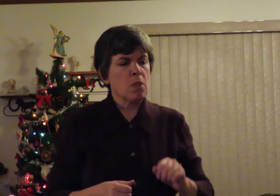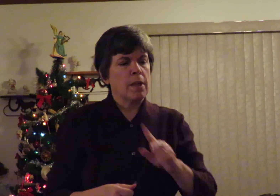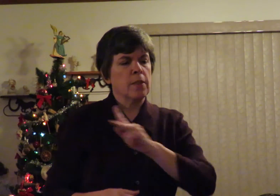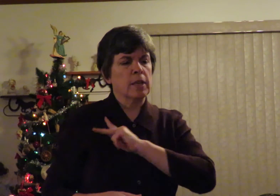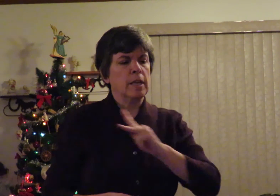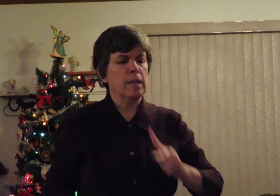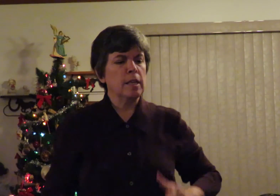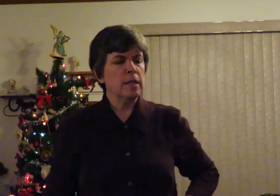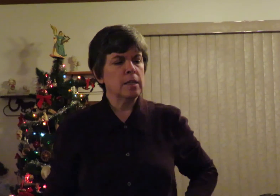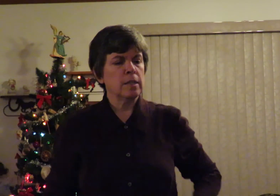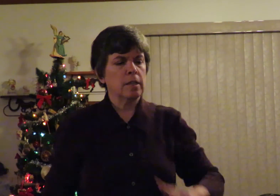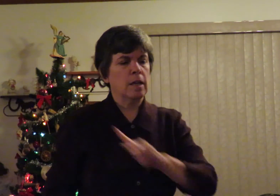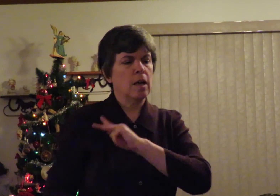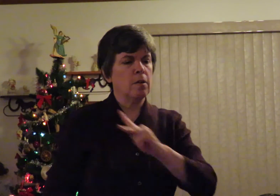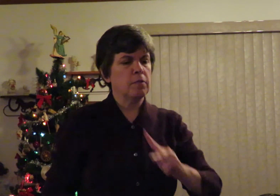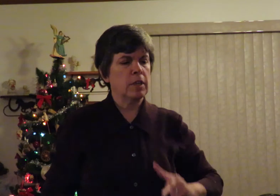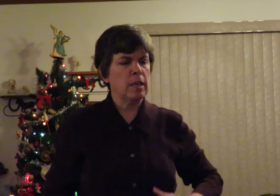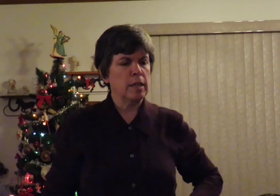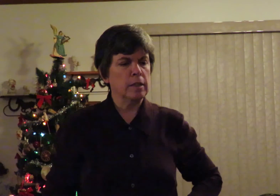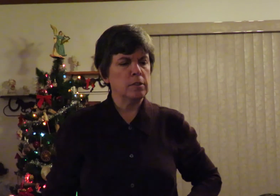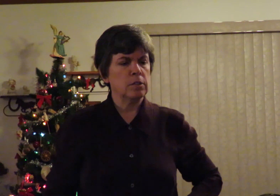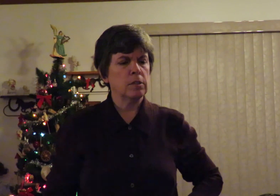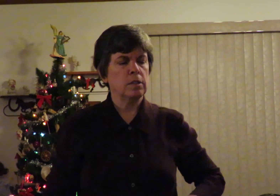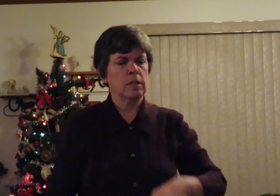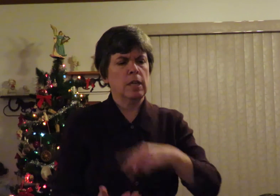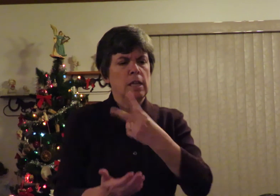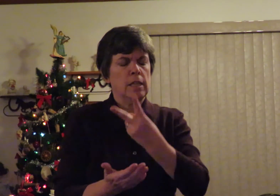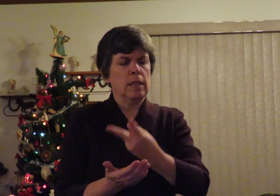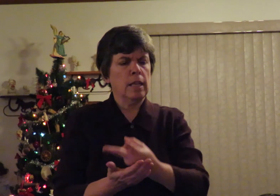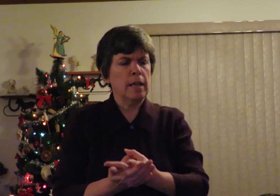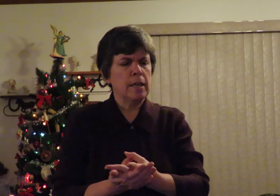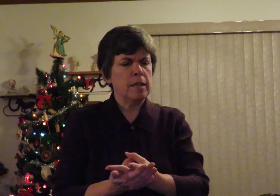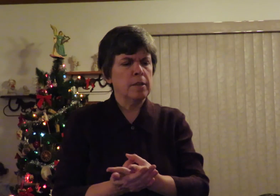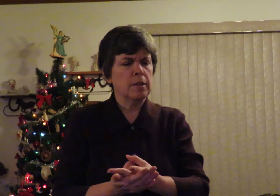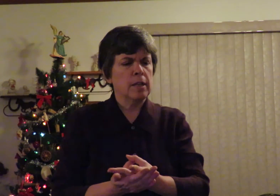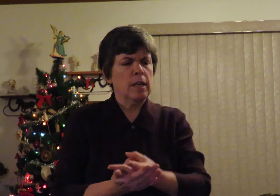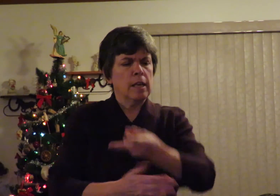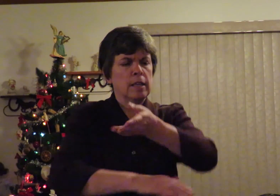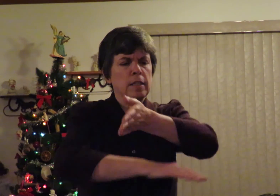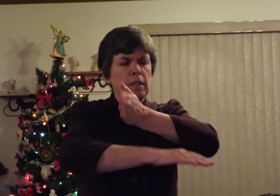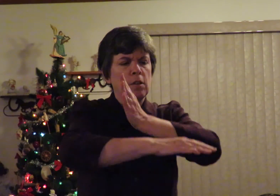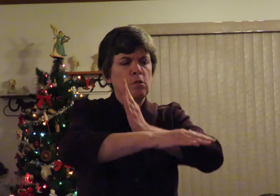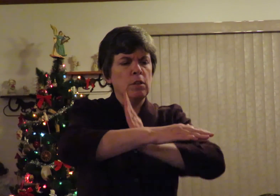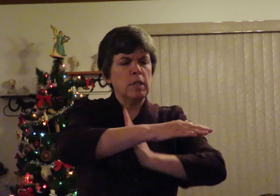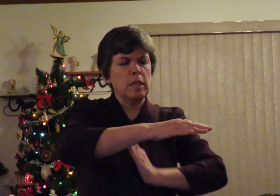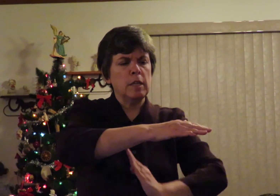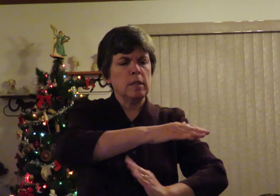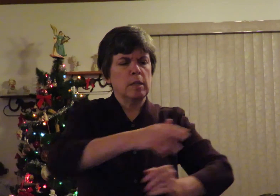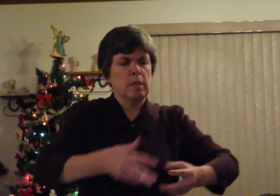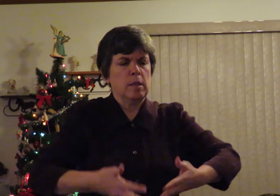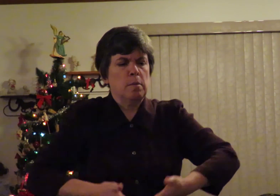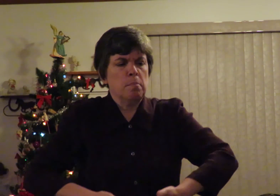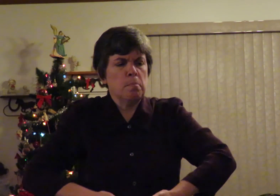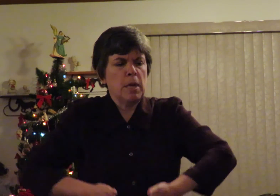The King of Kings lay in lowly